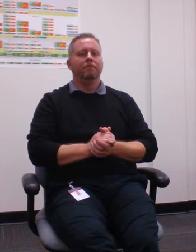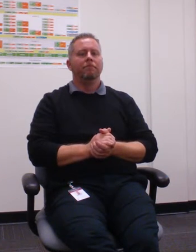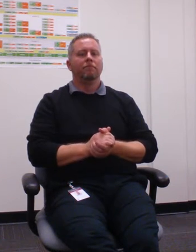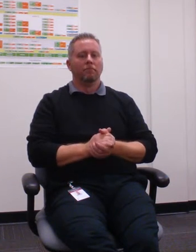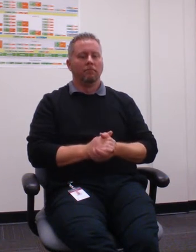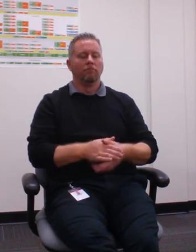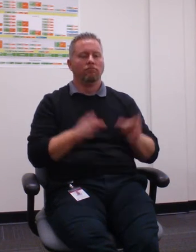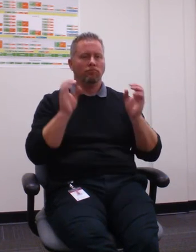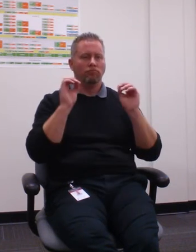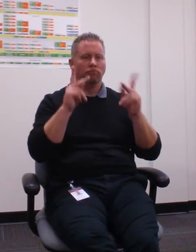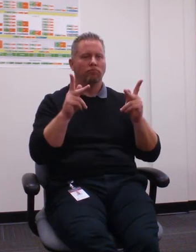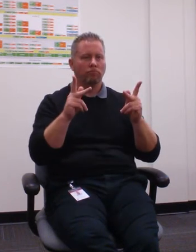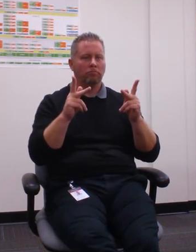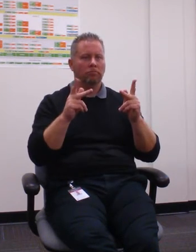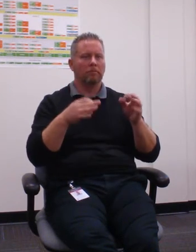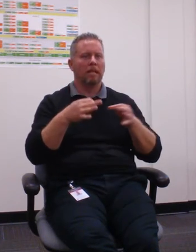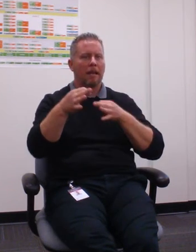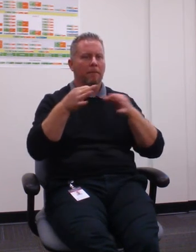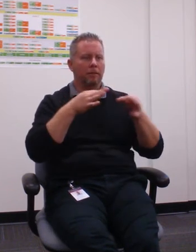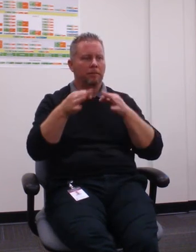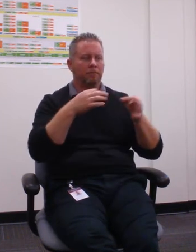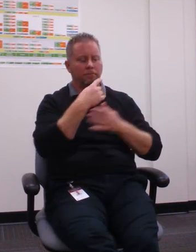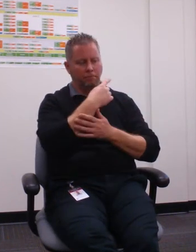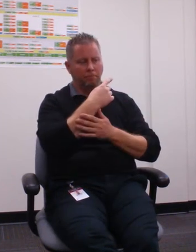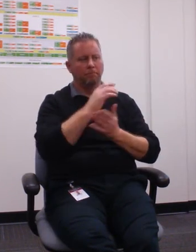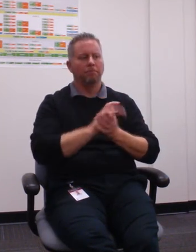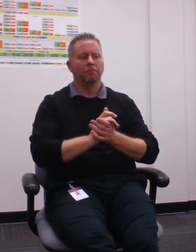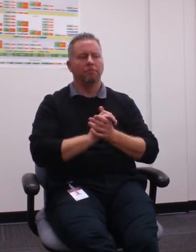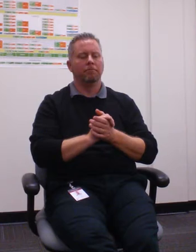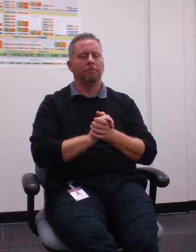Okay, let me explain this.